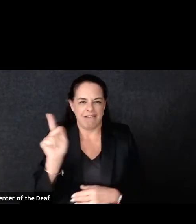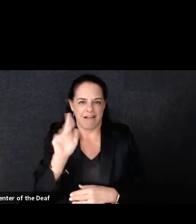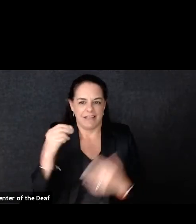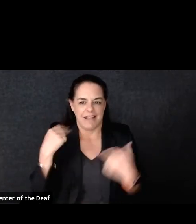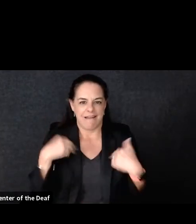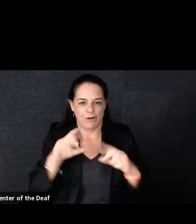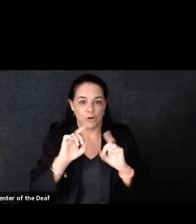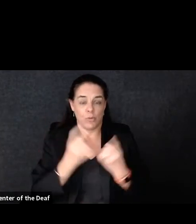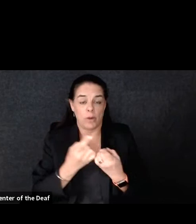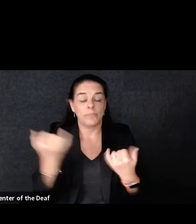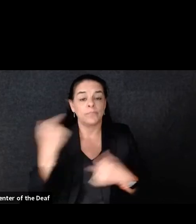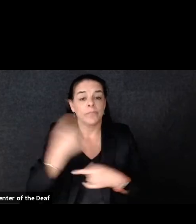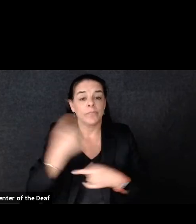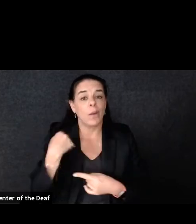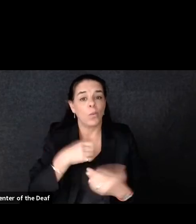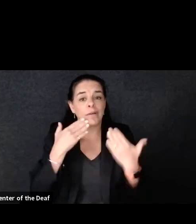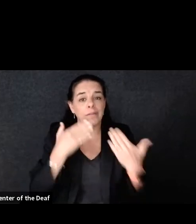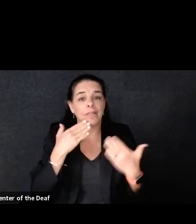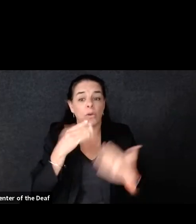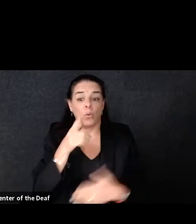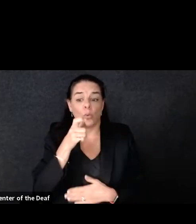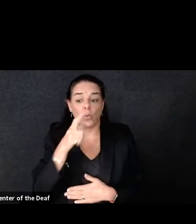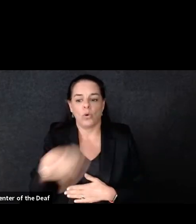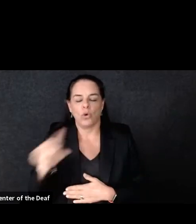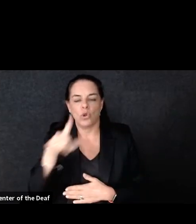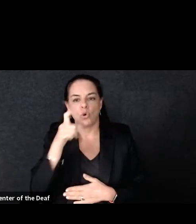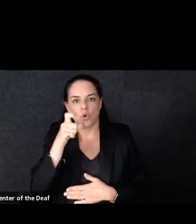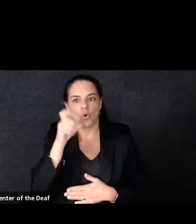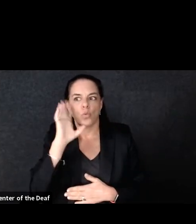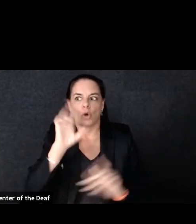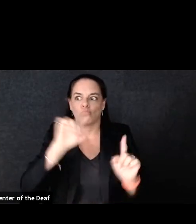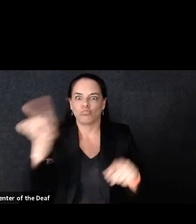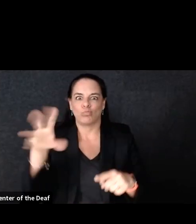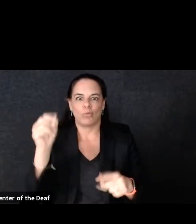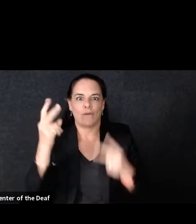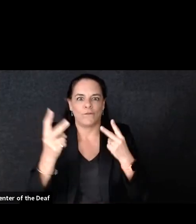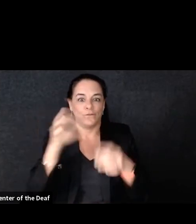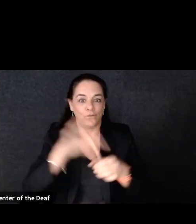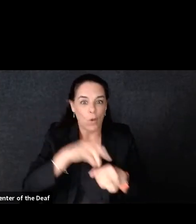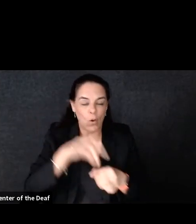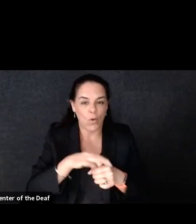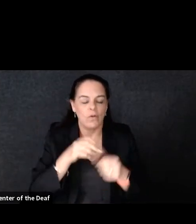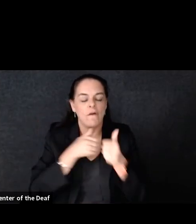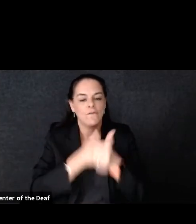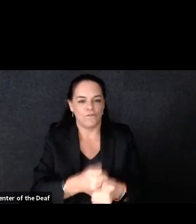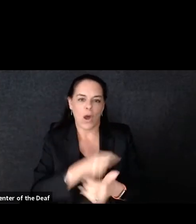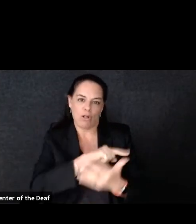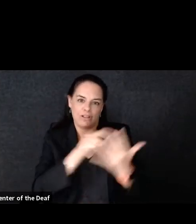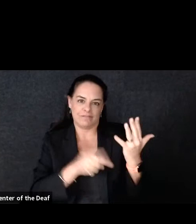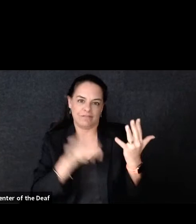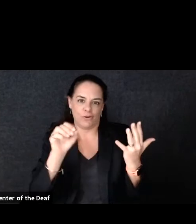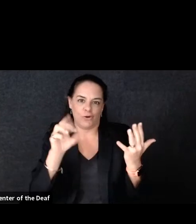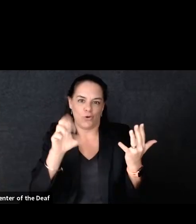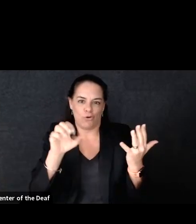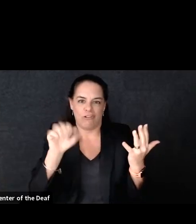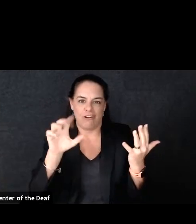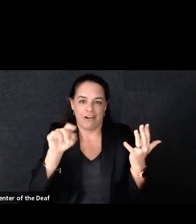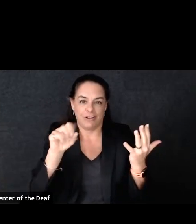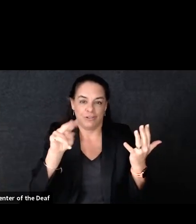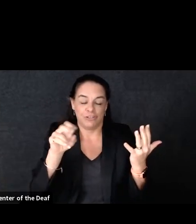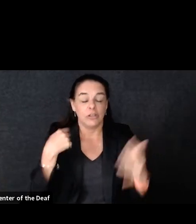Our moment of gratitude today is dedicated to those who are getting out and voting while following the 5 core actions. We have heard of many